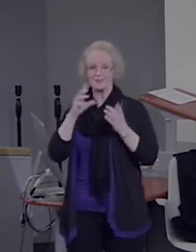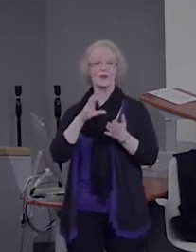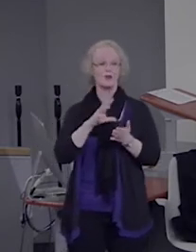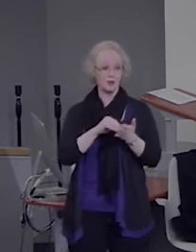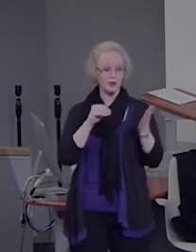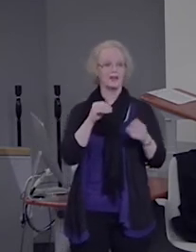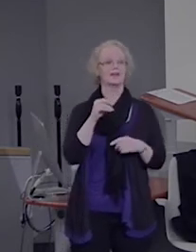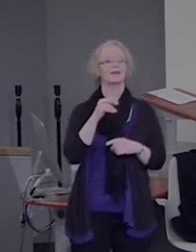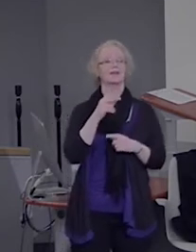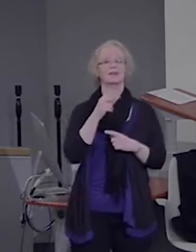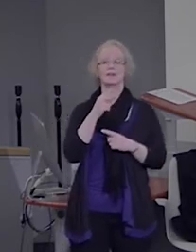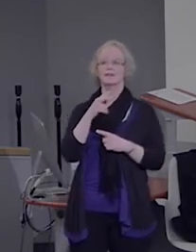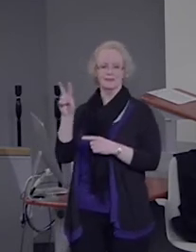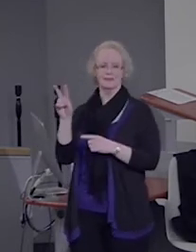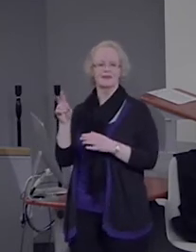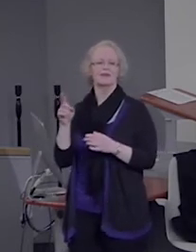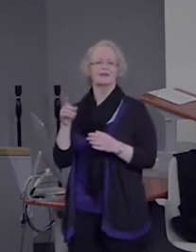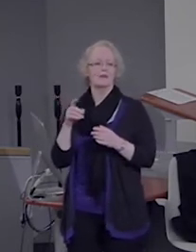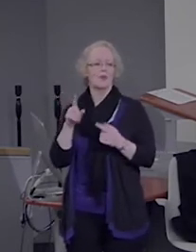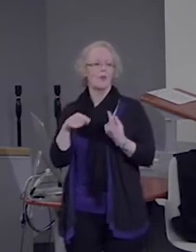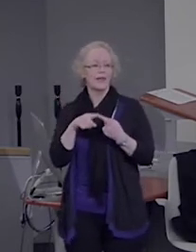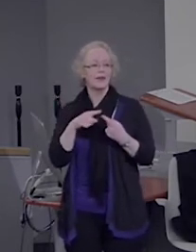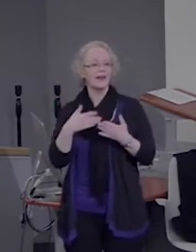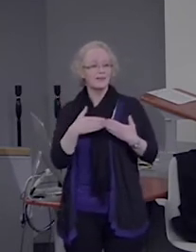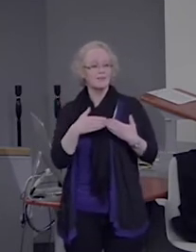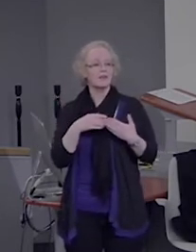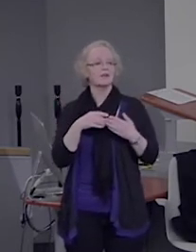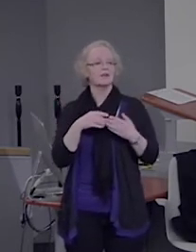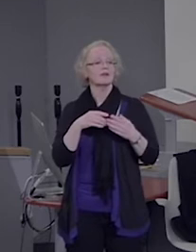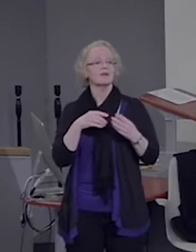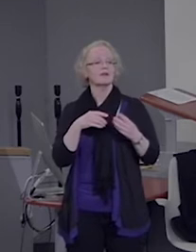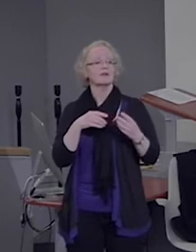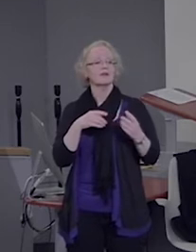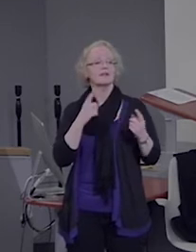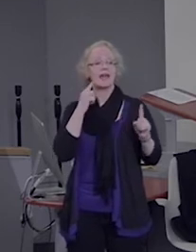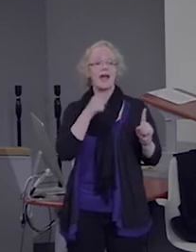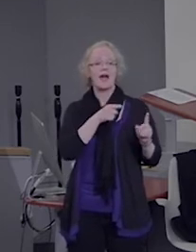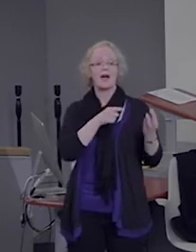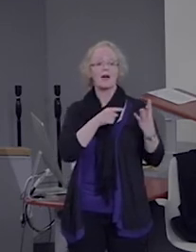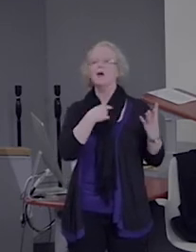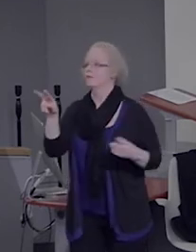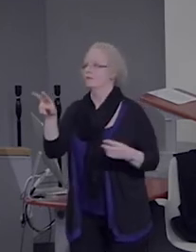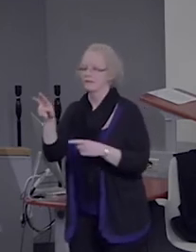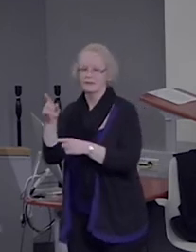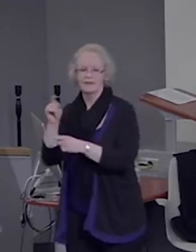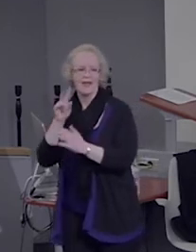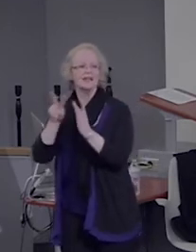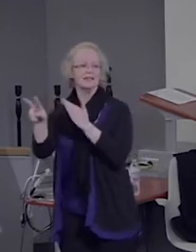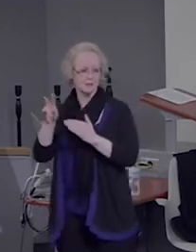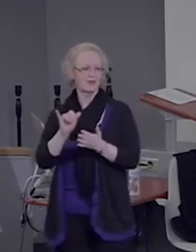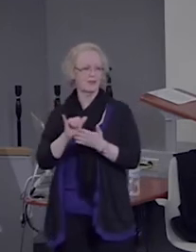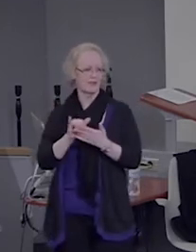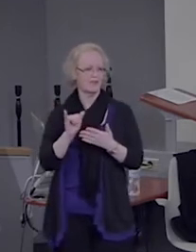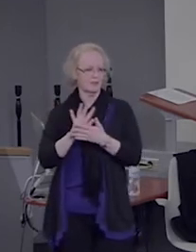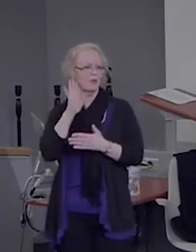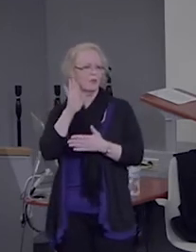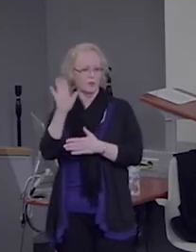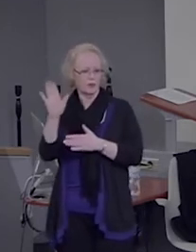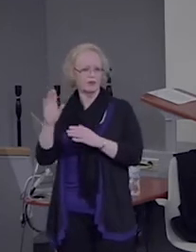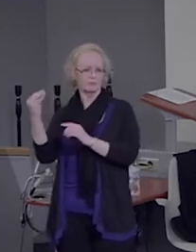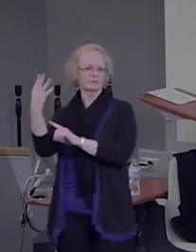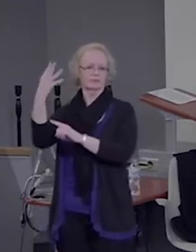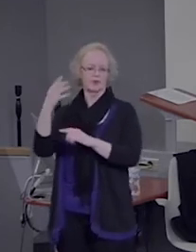demonstrated when the infant anticipated that the video display was going to come on so um when